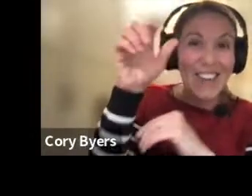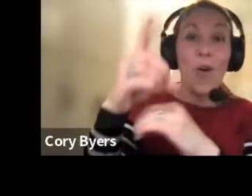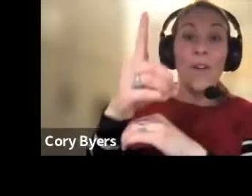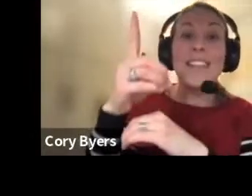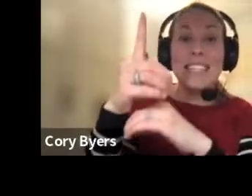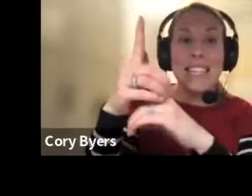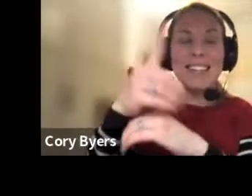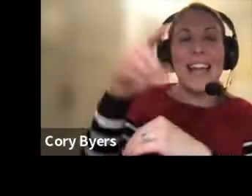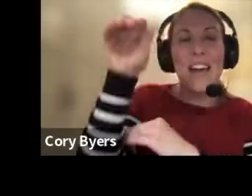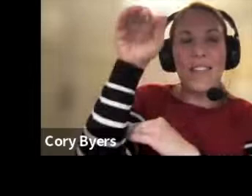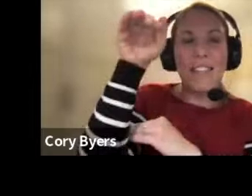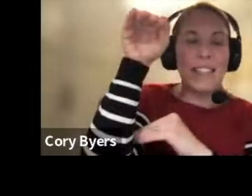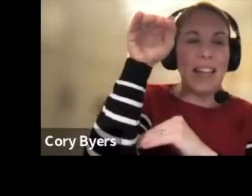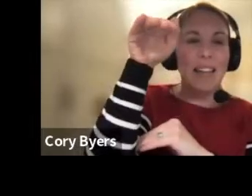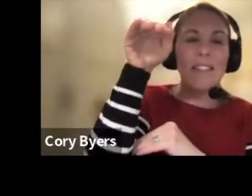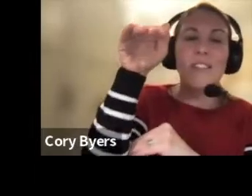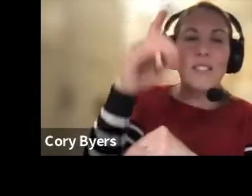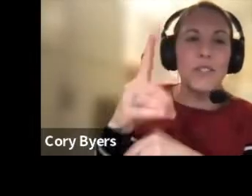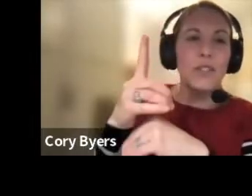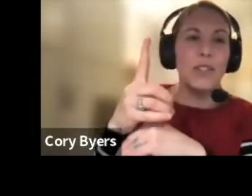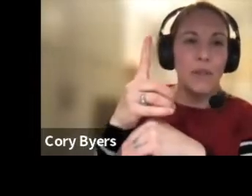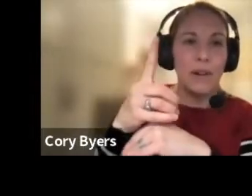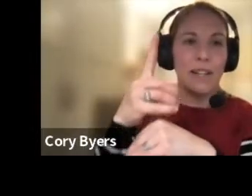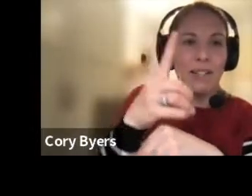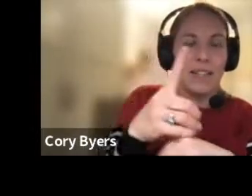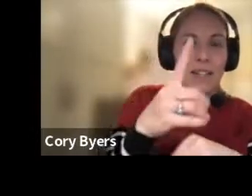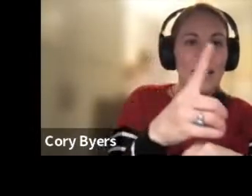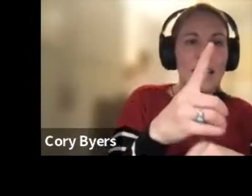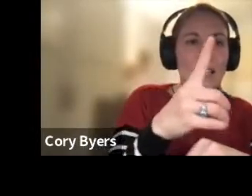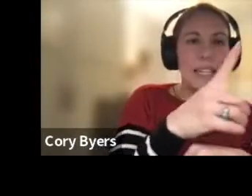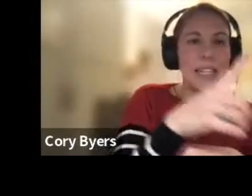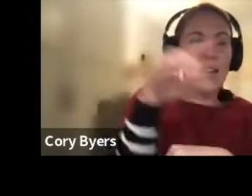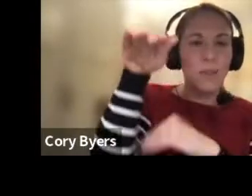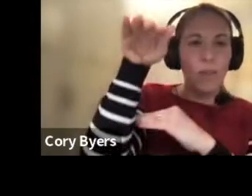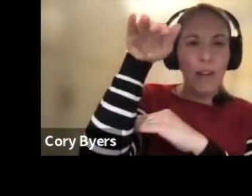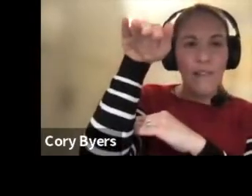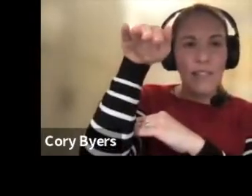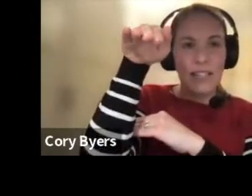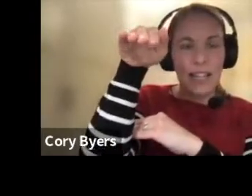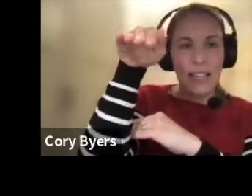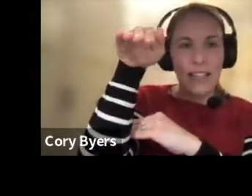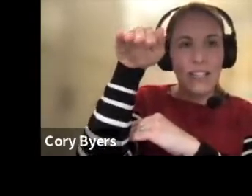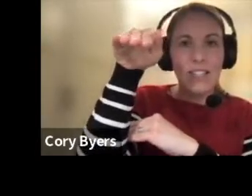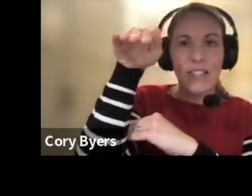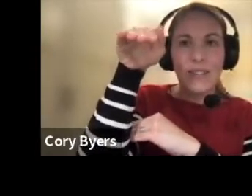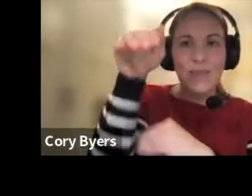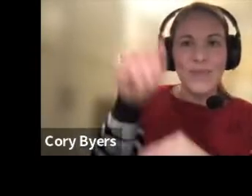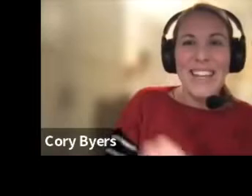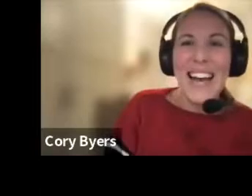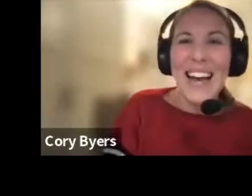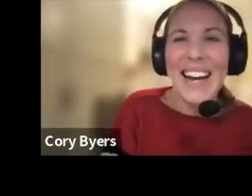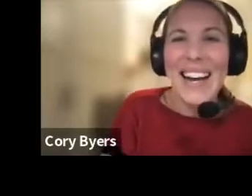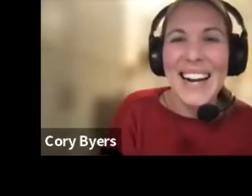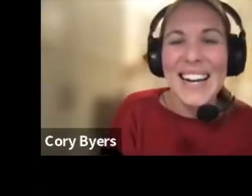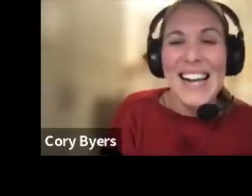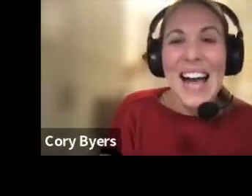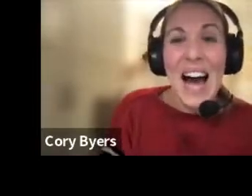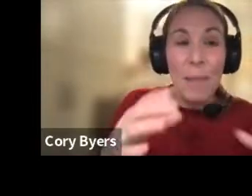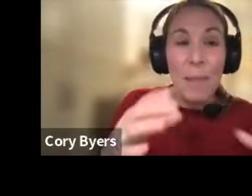Dinosaur or the D. Yeah, this is like, there's two different ones. D, or I've seen it like this too.